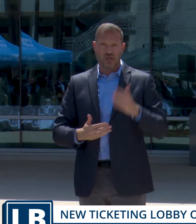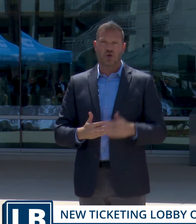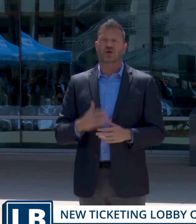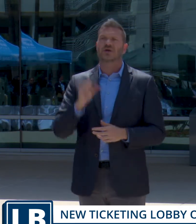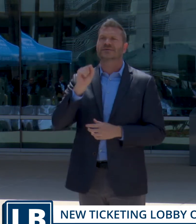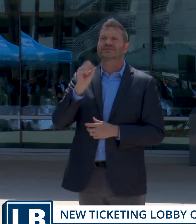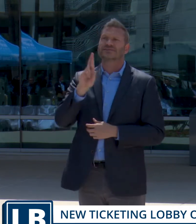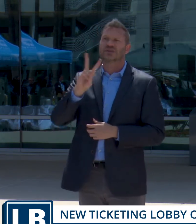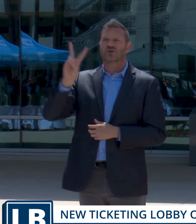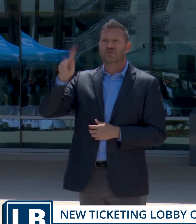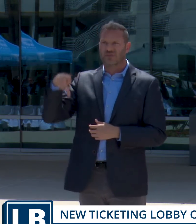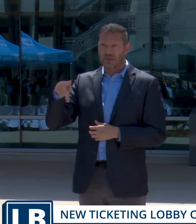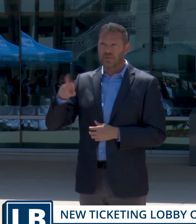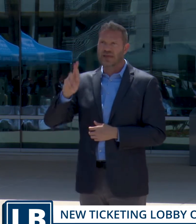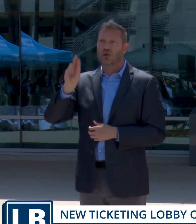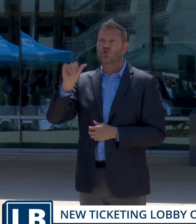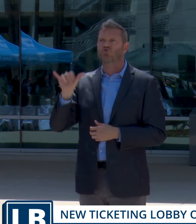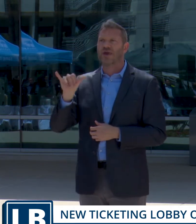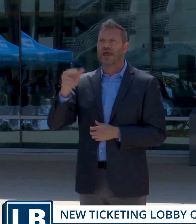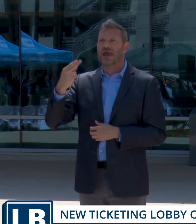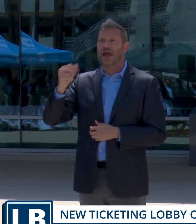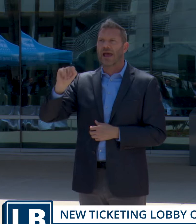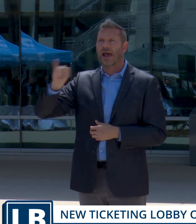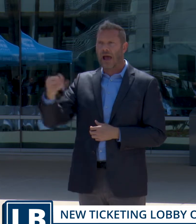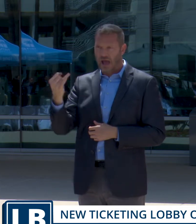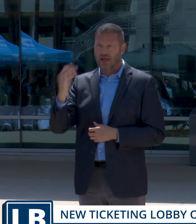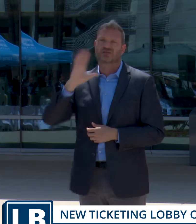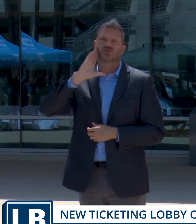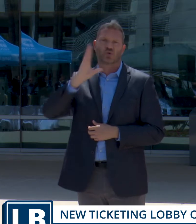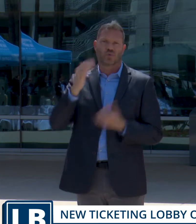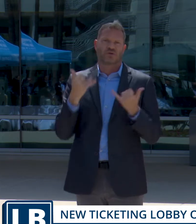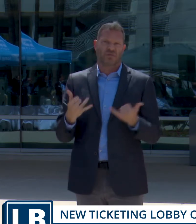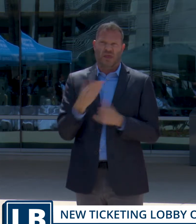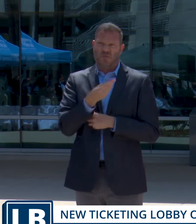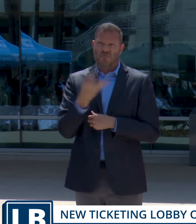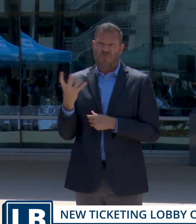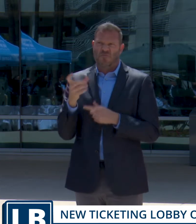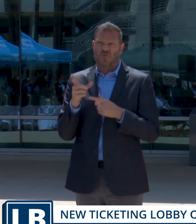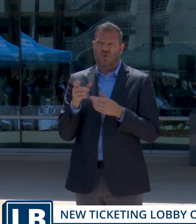and Region Manager Ray Hodge, will now say a few words.